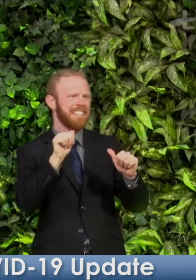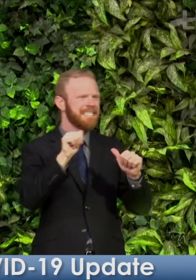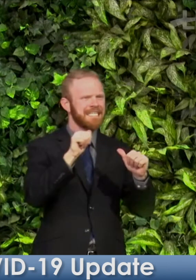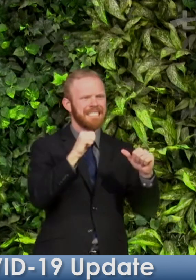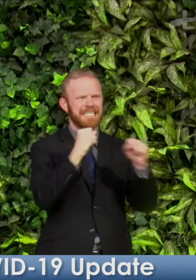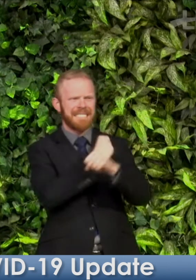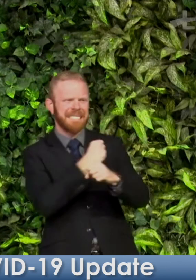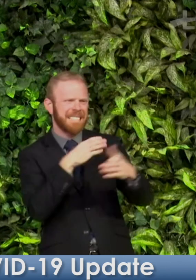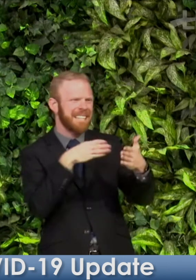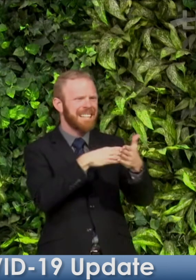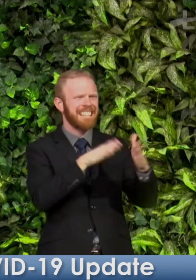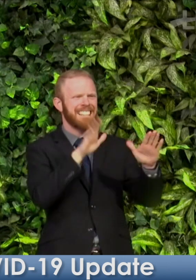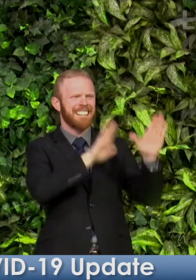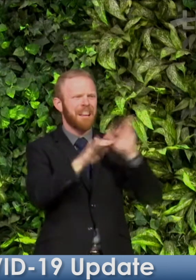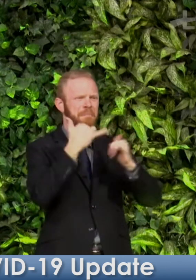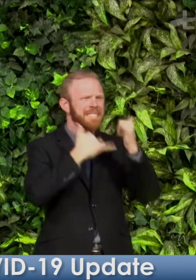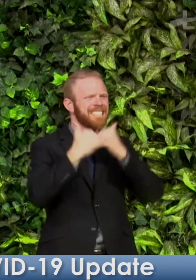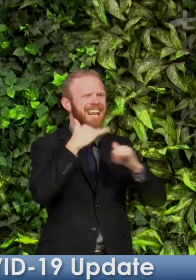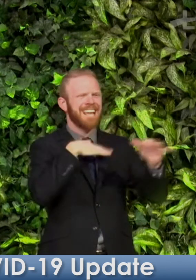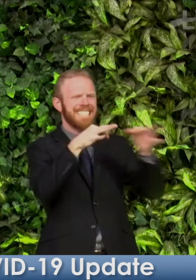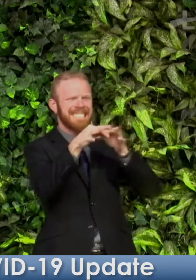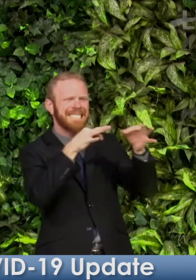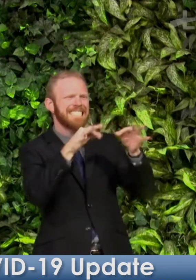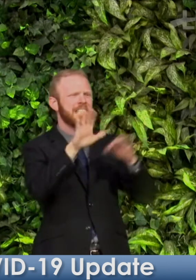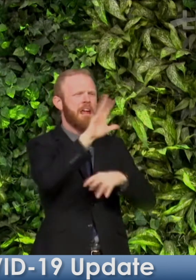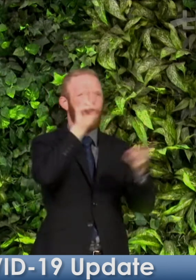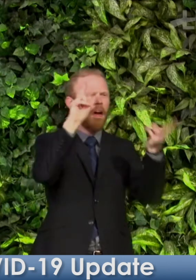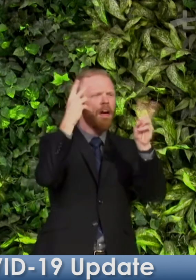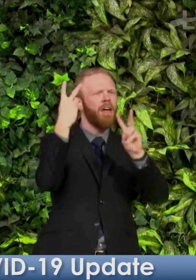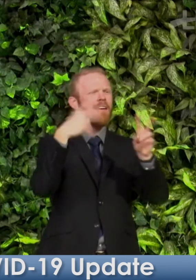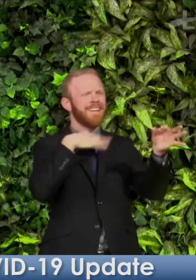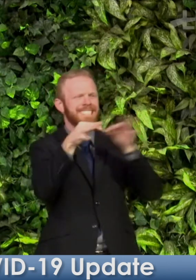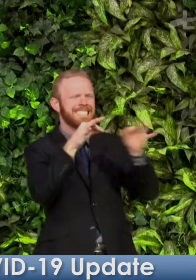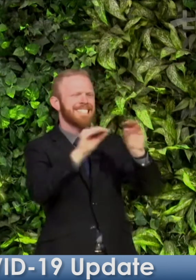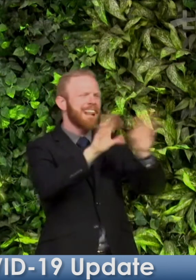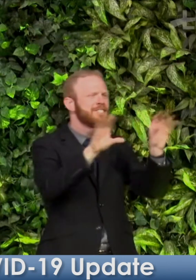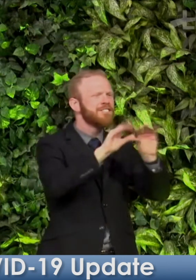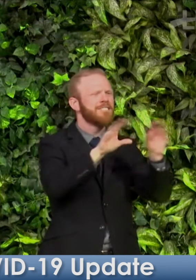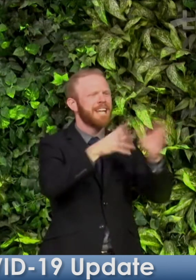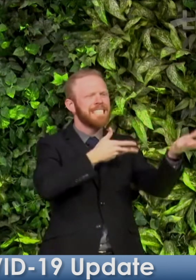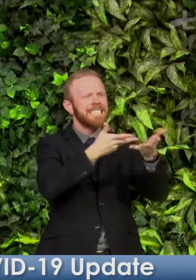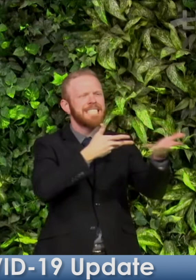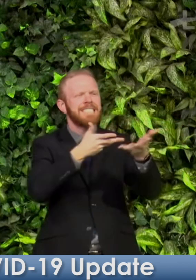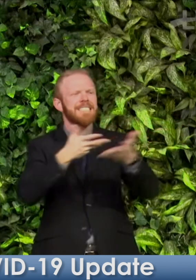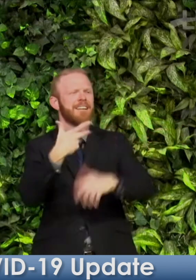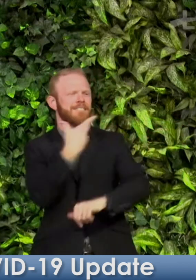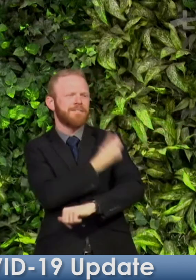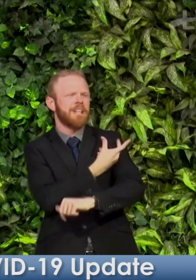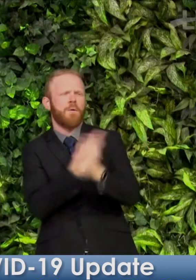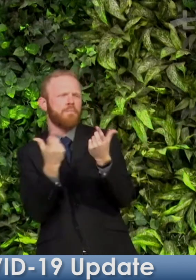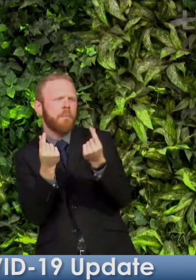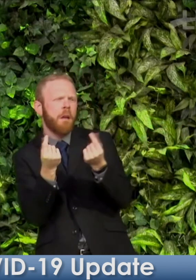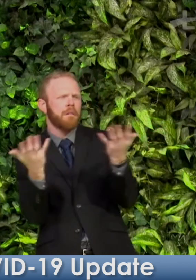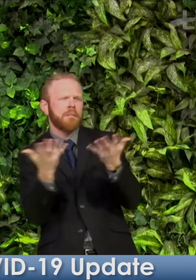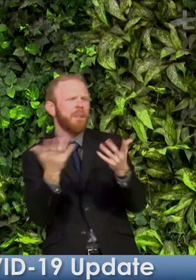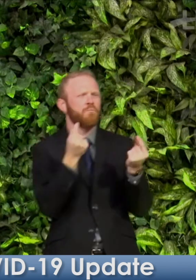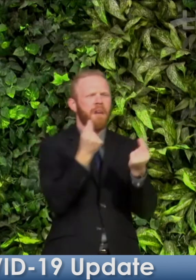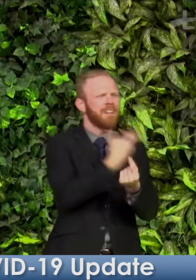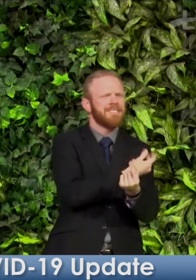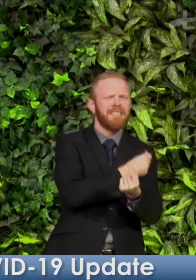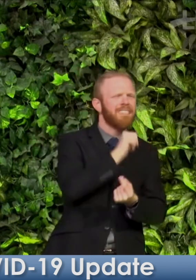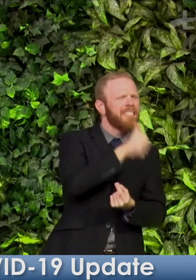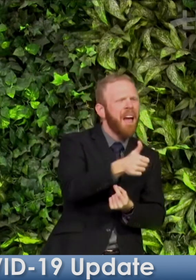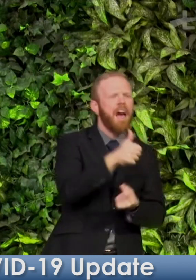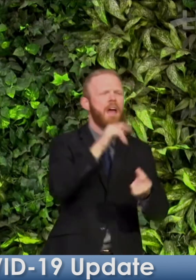vaccines are and what they are not. And so what we've done, and I want to just be brief in the response, but I also want to comprehensively respond because it's a